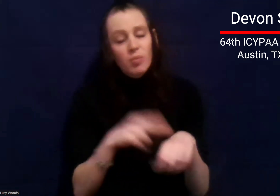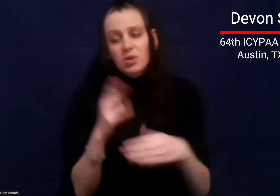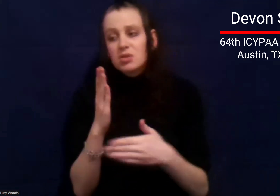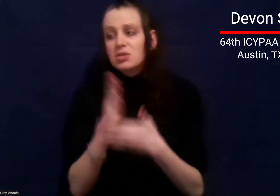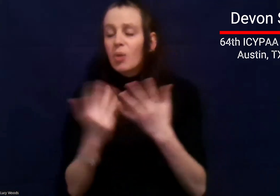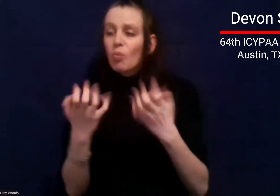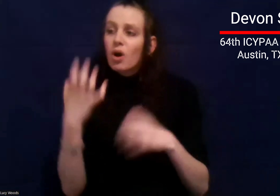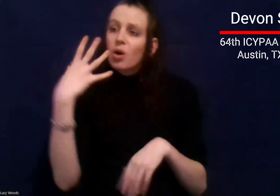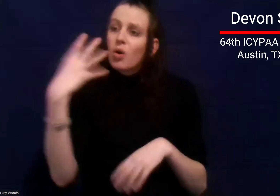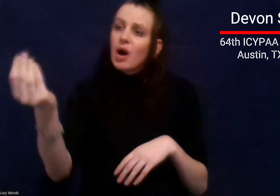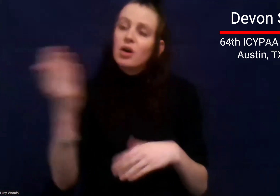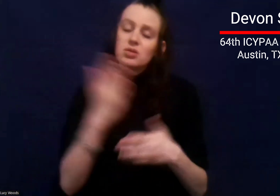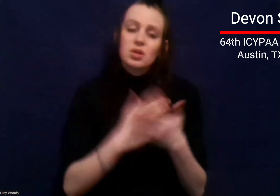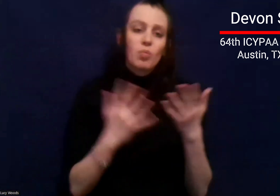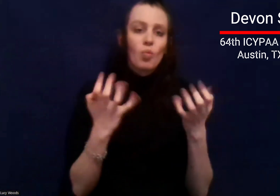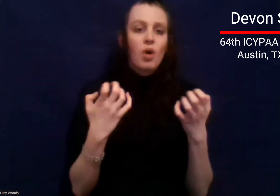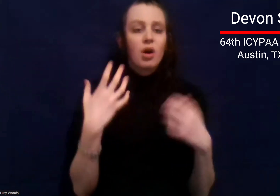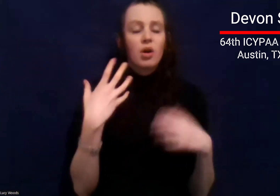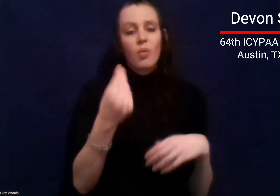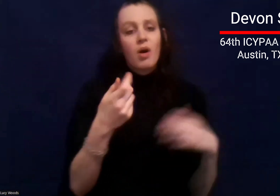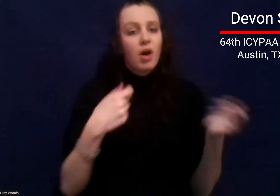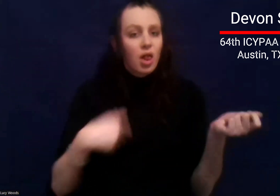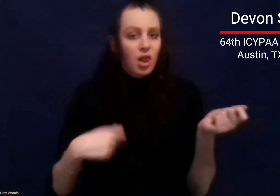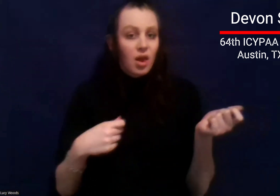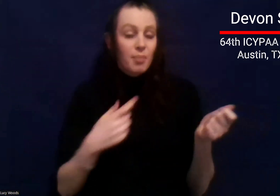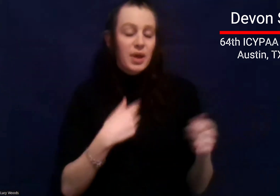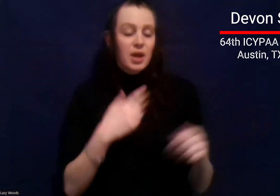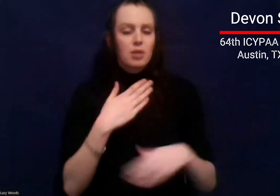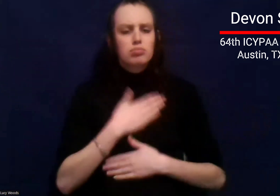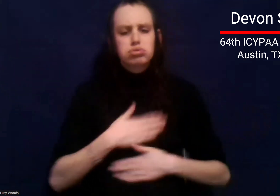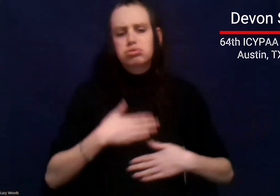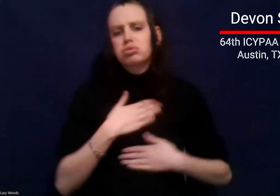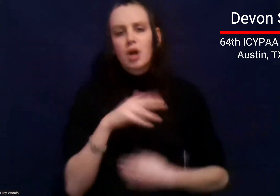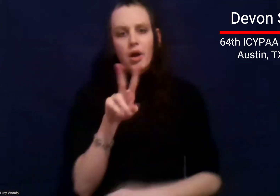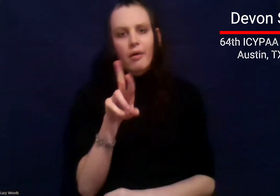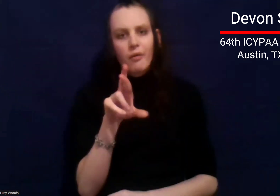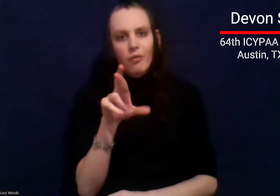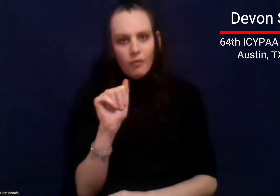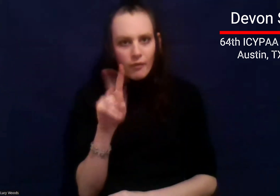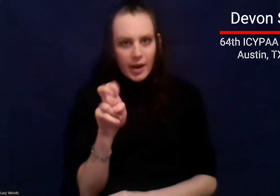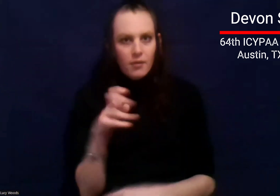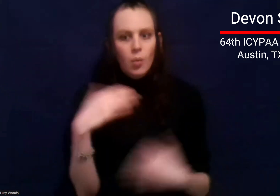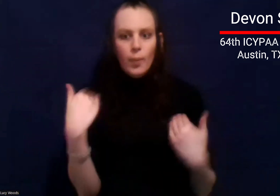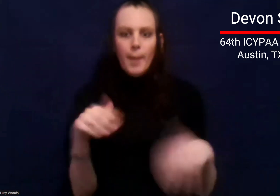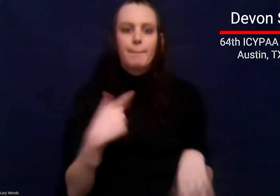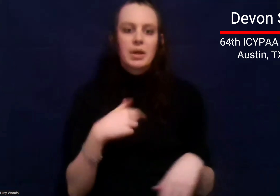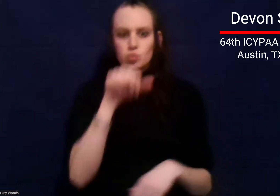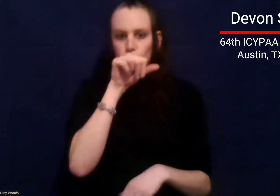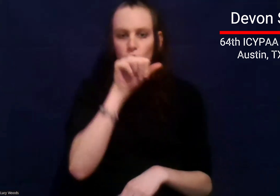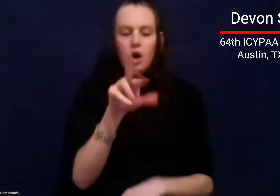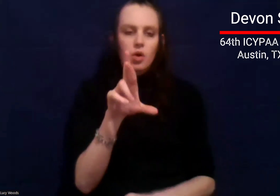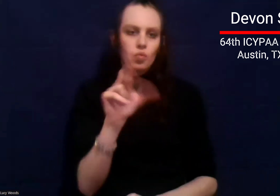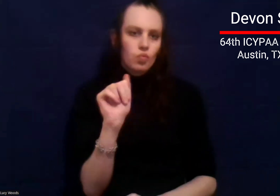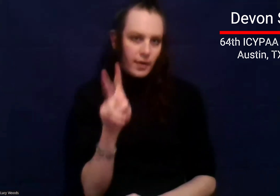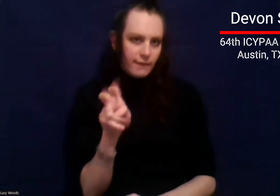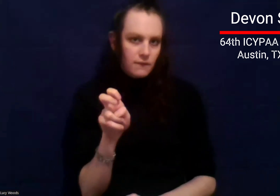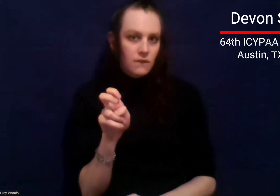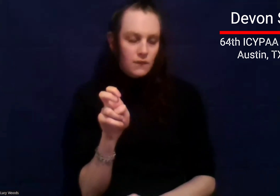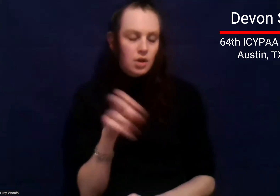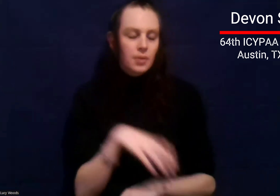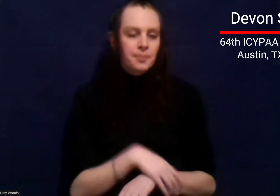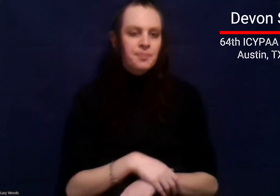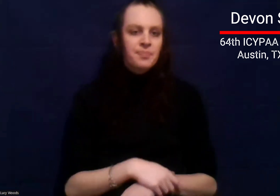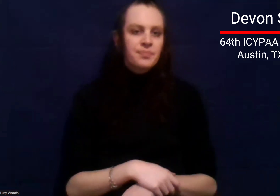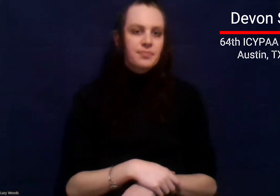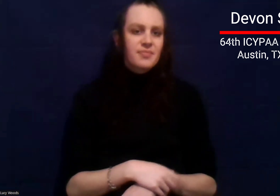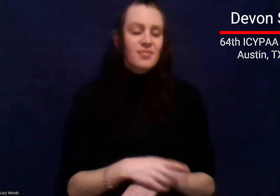to concerts. I loved freaking raves. I still do. I love all this stuff that I used to do, but